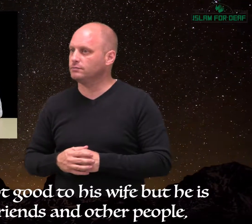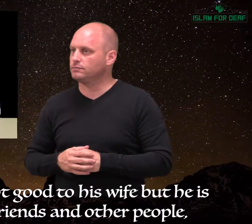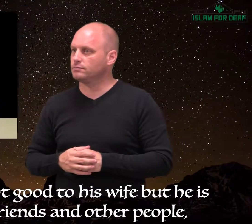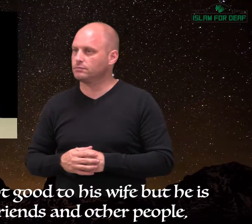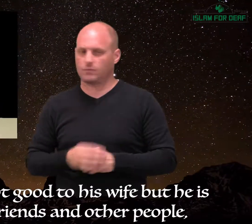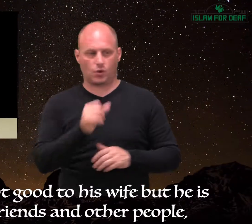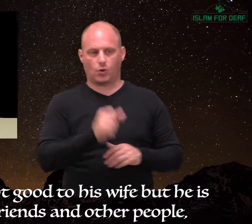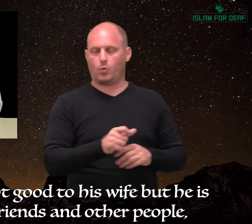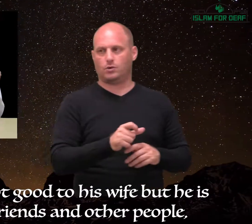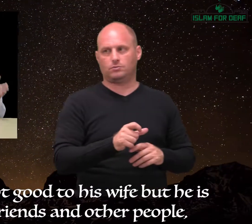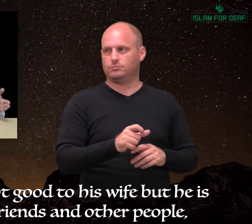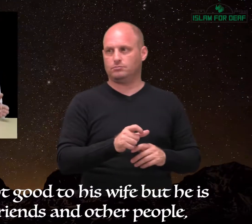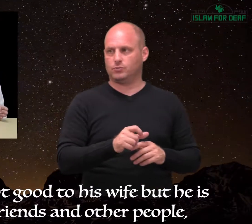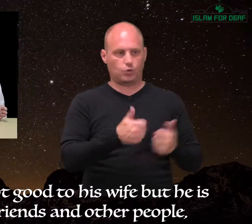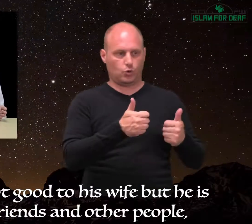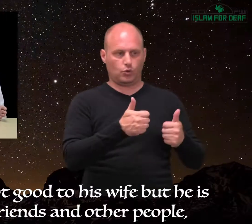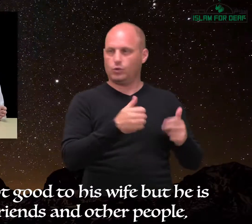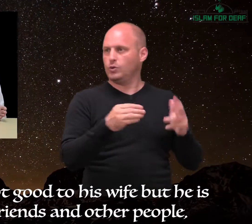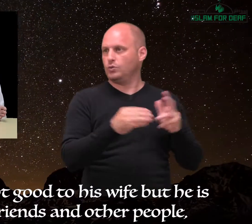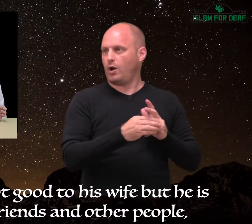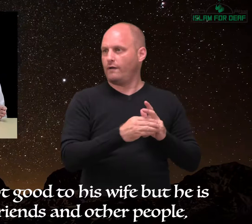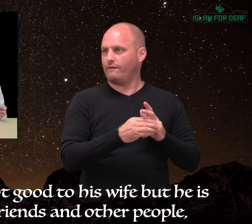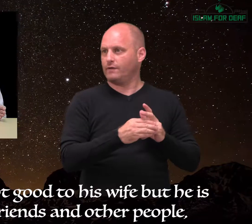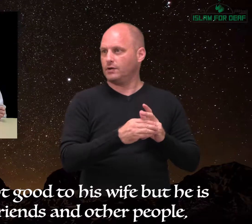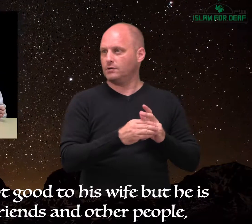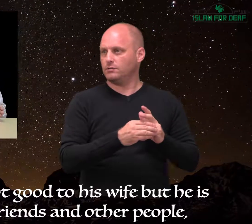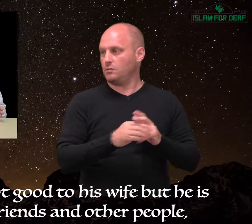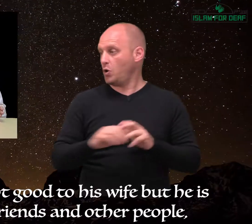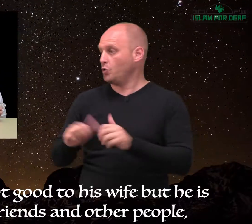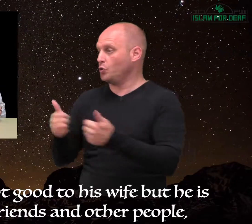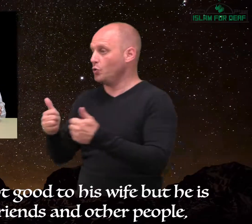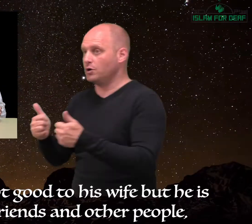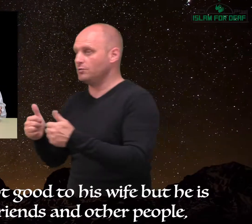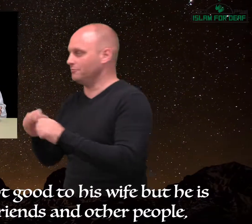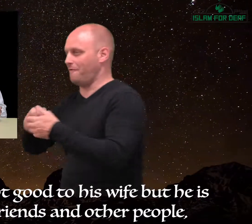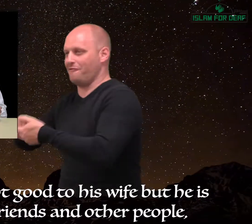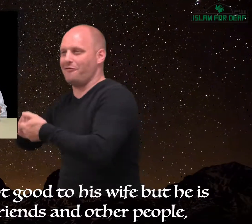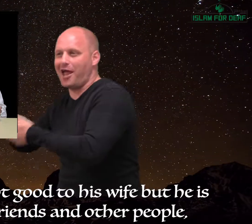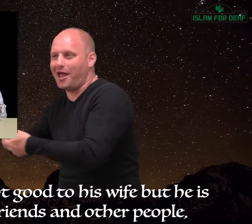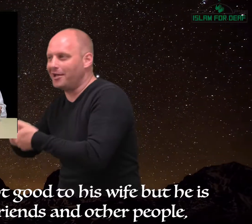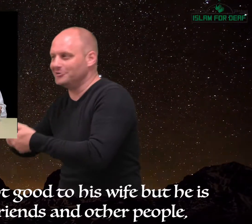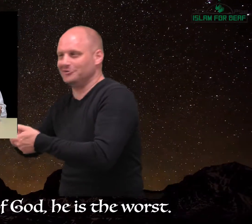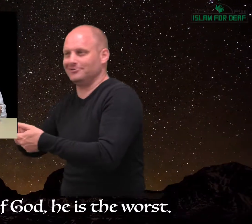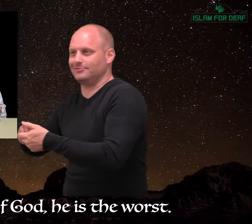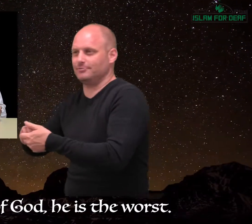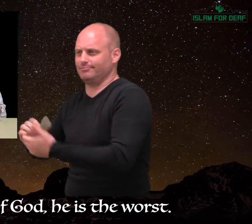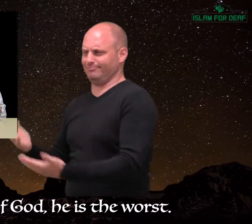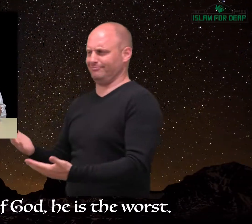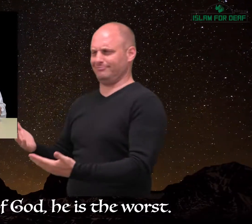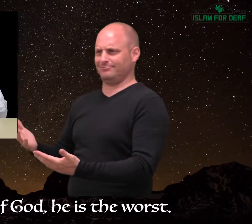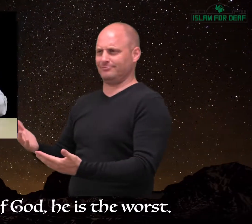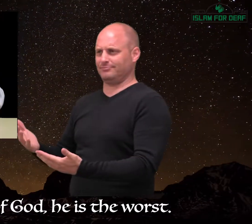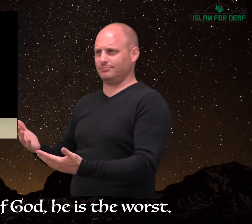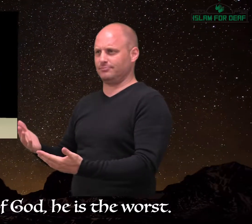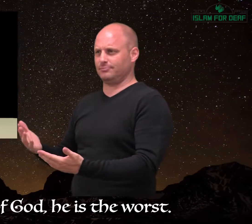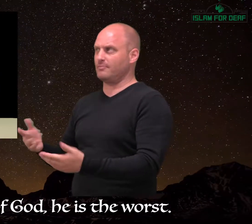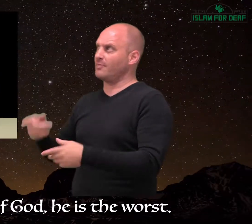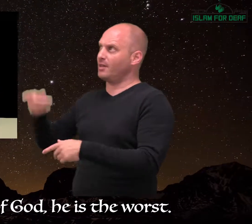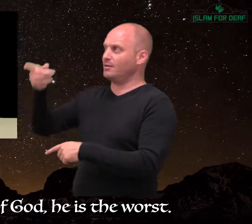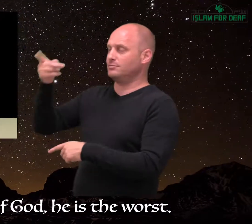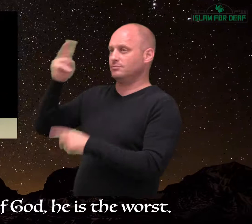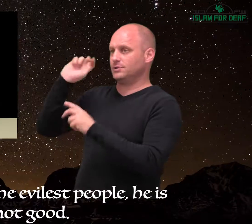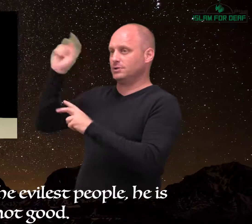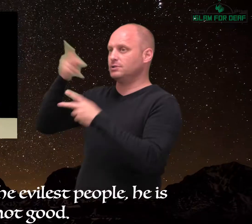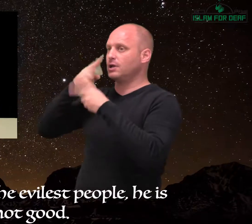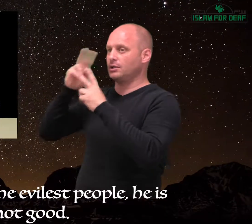If someone is not good to his wife, but he is very good amongst his friends and other people, in the sight of